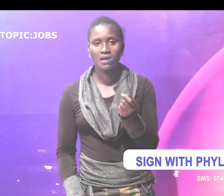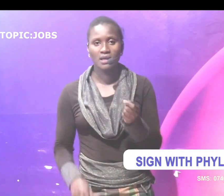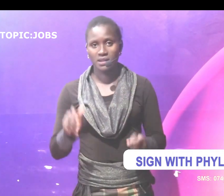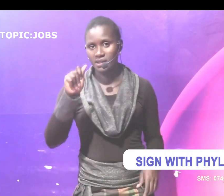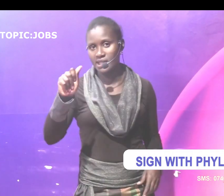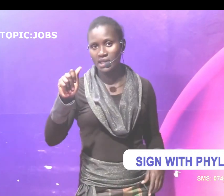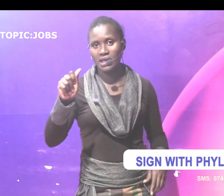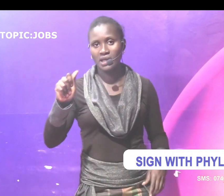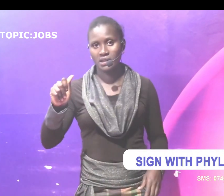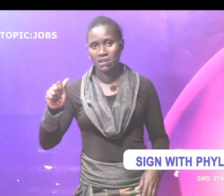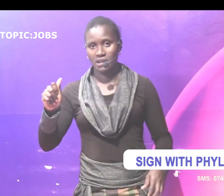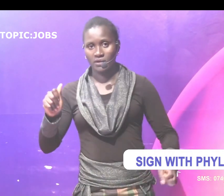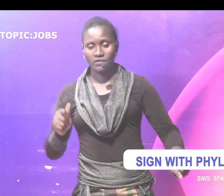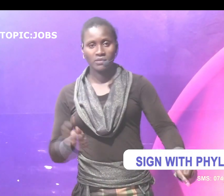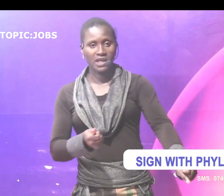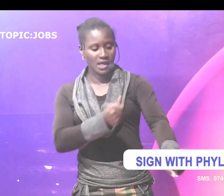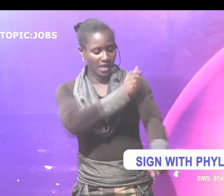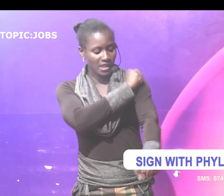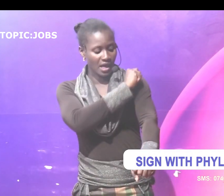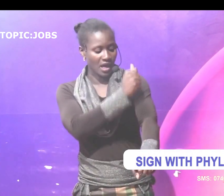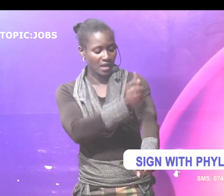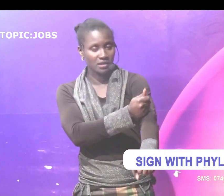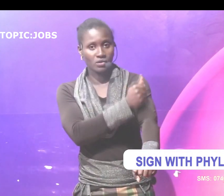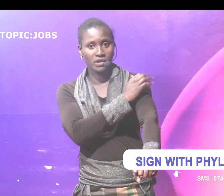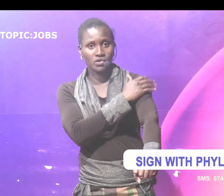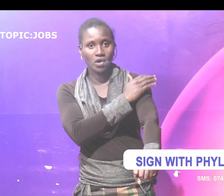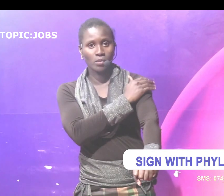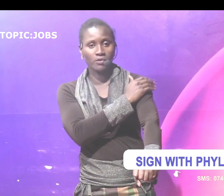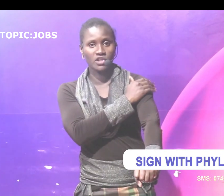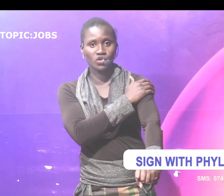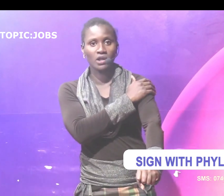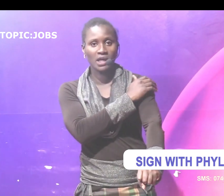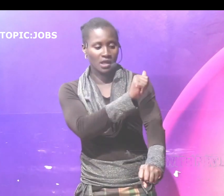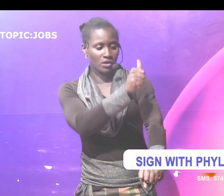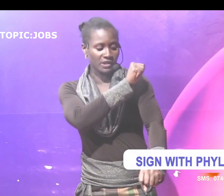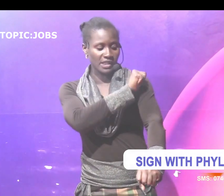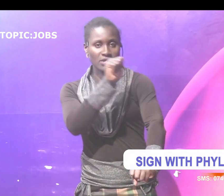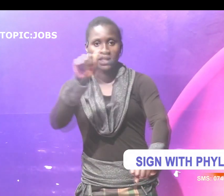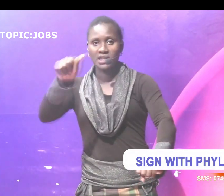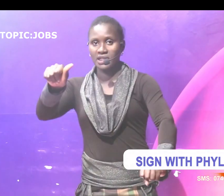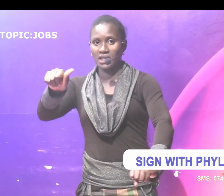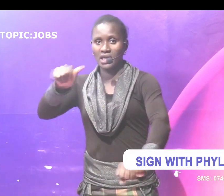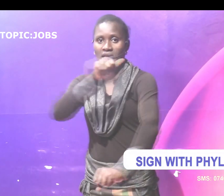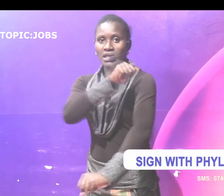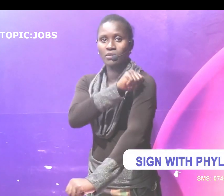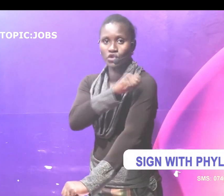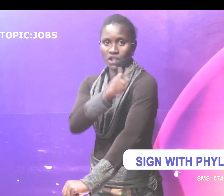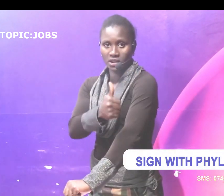this is letter A. From the other hand, on the top, from the shoulder, we'll just make it a letter A and then push it downward,